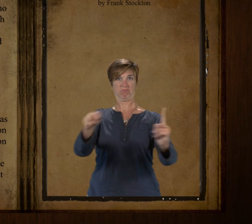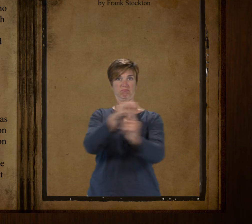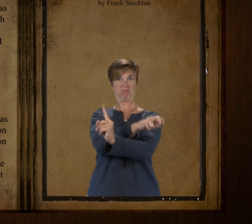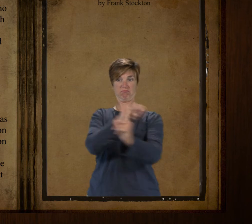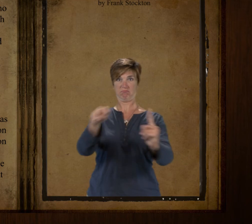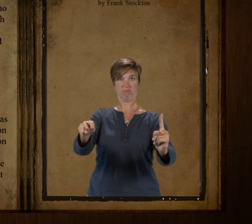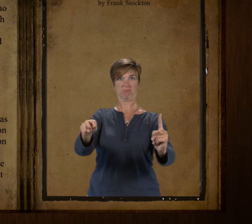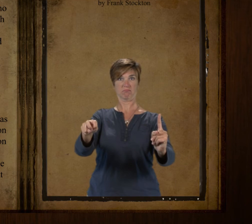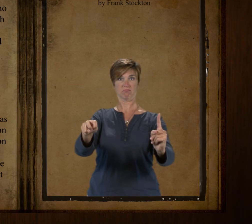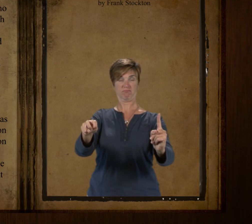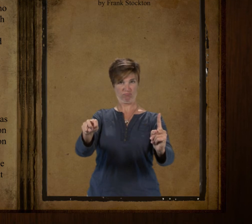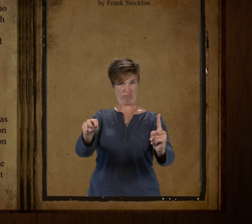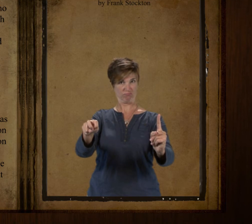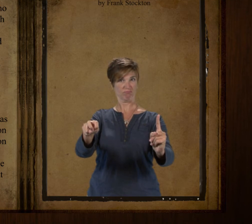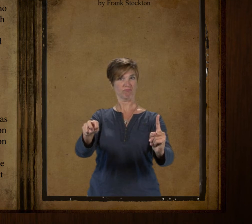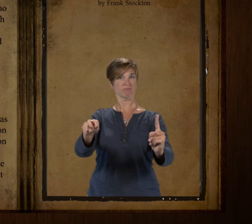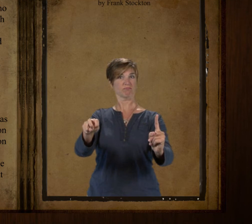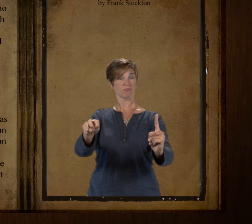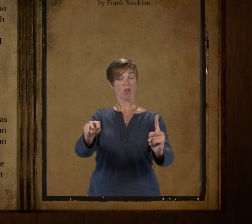the secret of the doors.